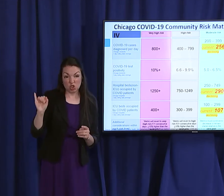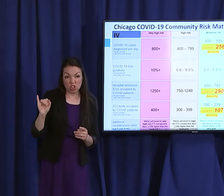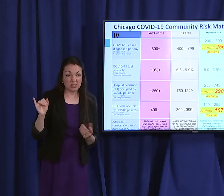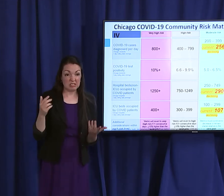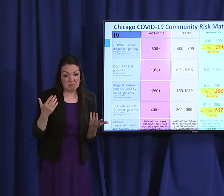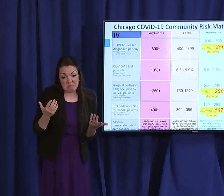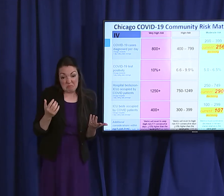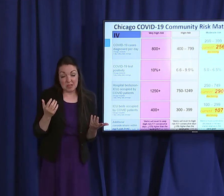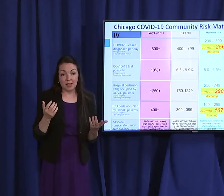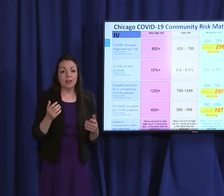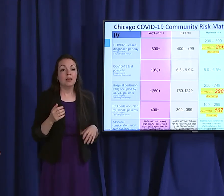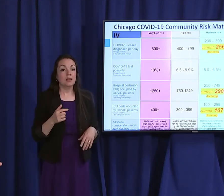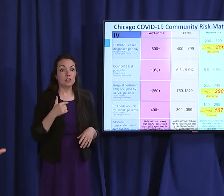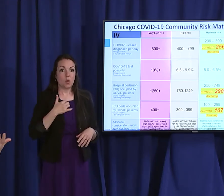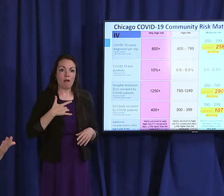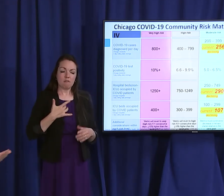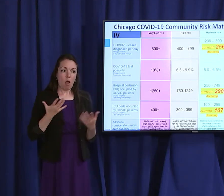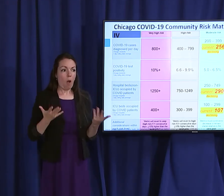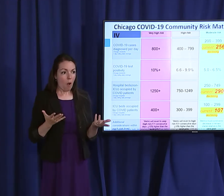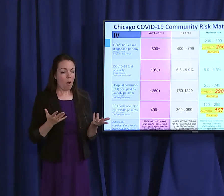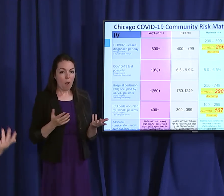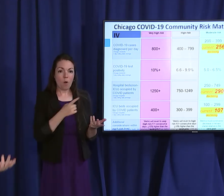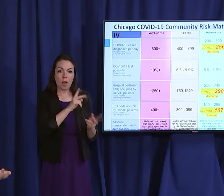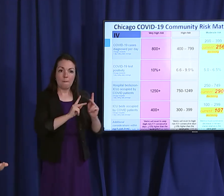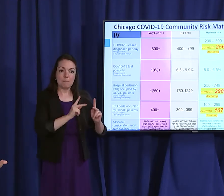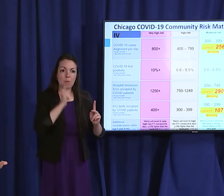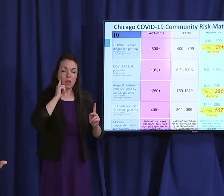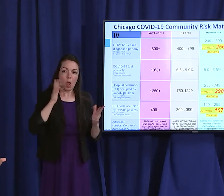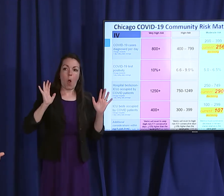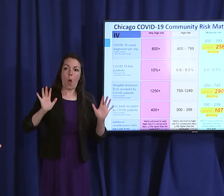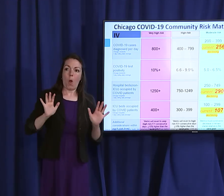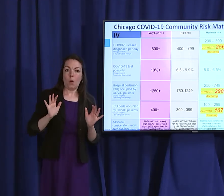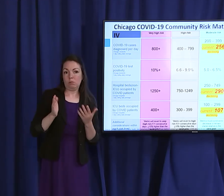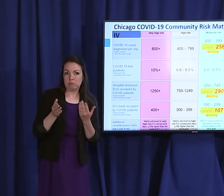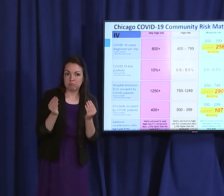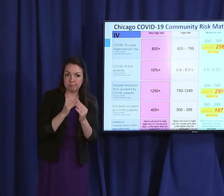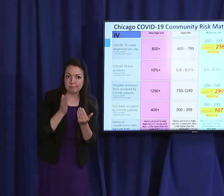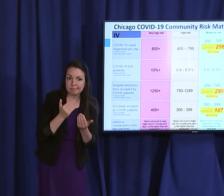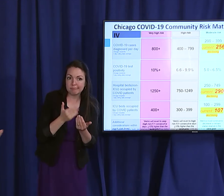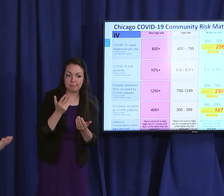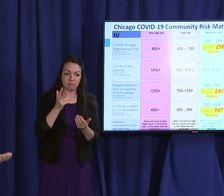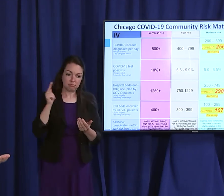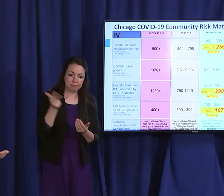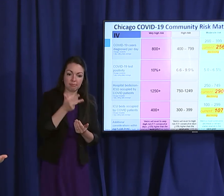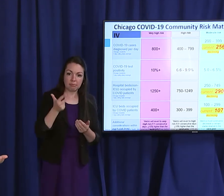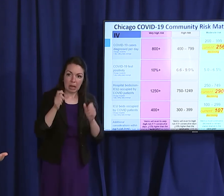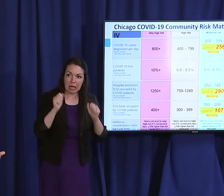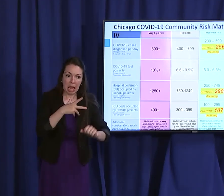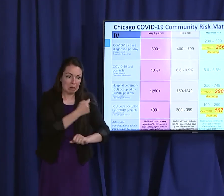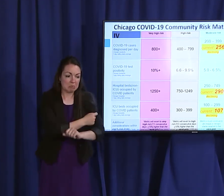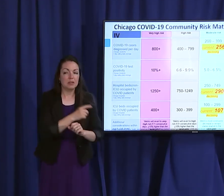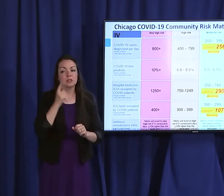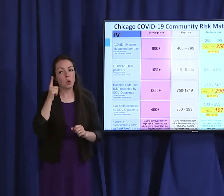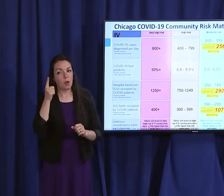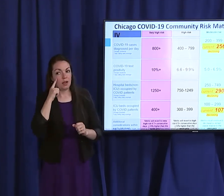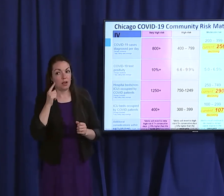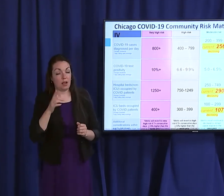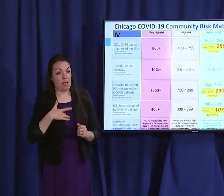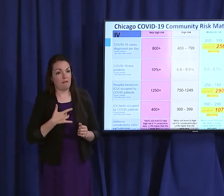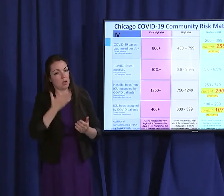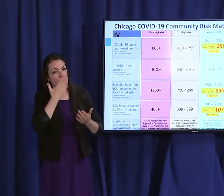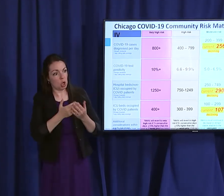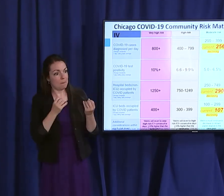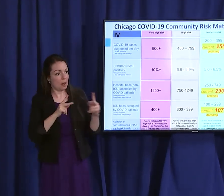very encouraged when I've been out at events all around the city that there are still a whole lot of people out there who want to